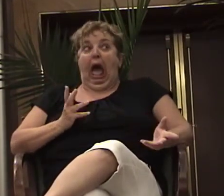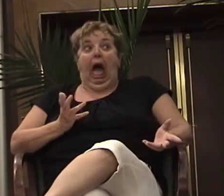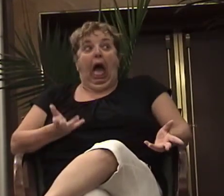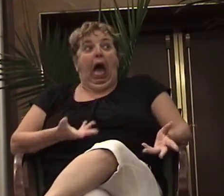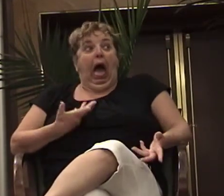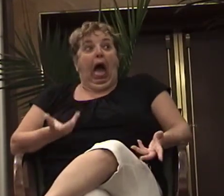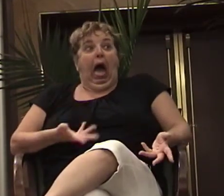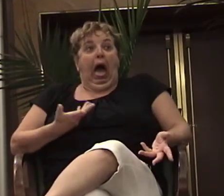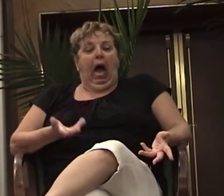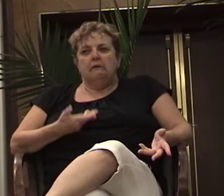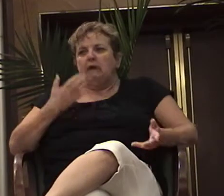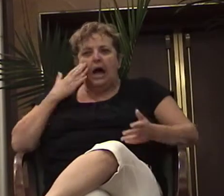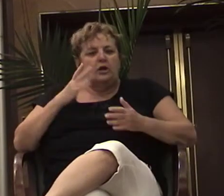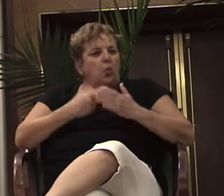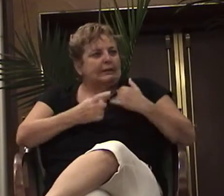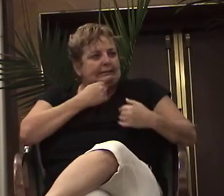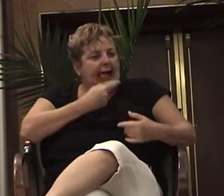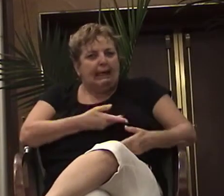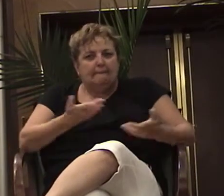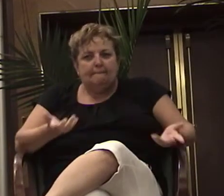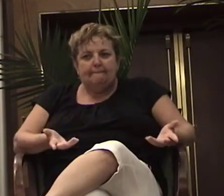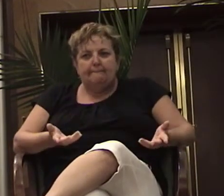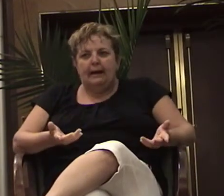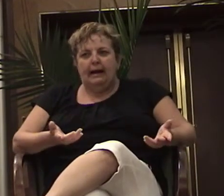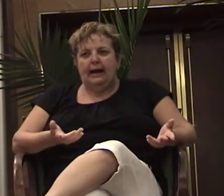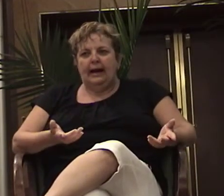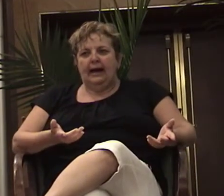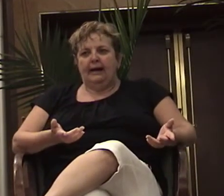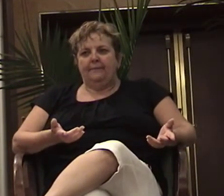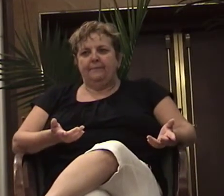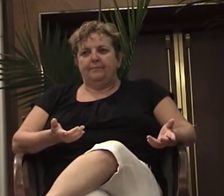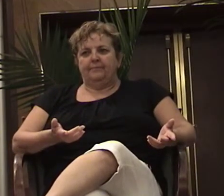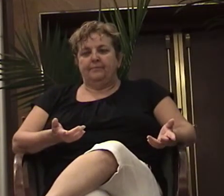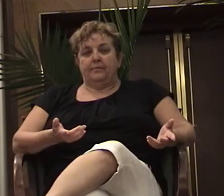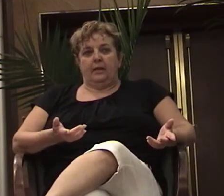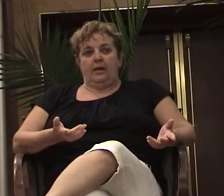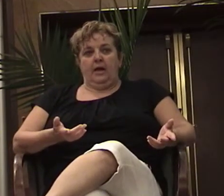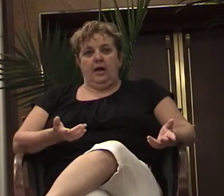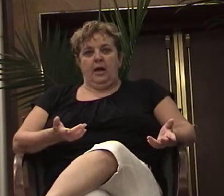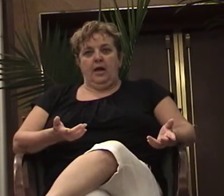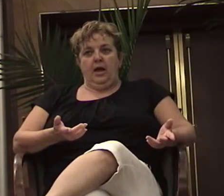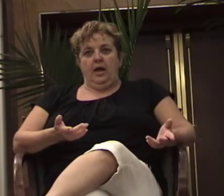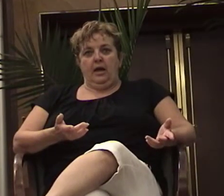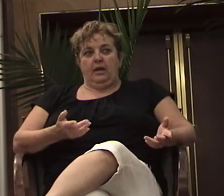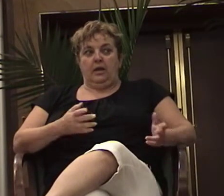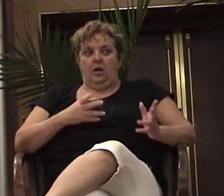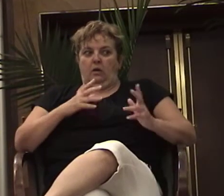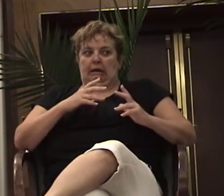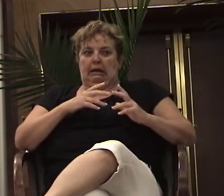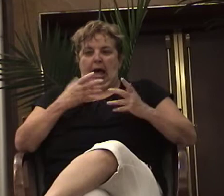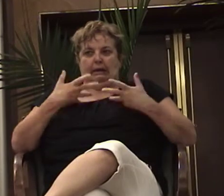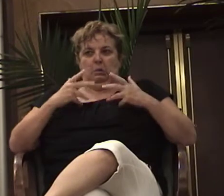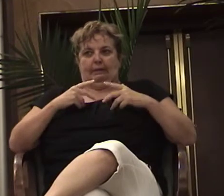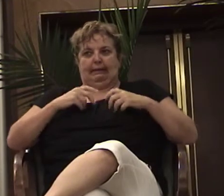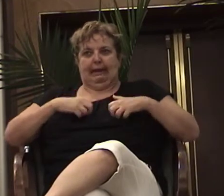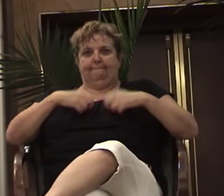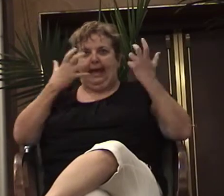didn't know what to say, you know? I mean, I thought he'd be mad if I said I was in AA, you know what I mean? So I was just